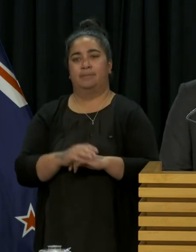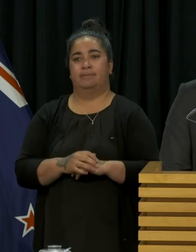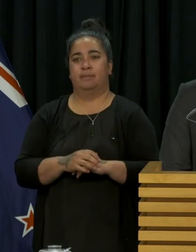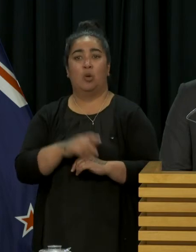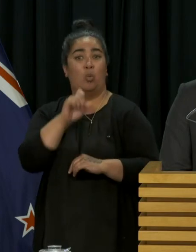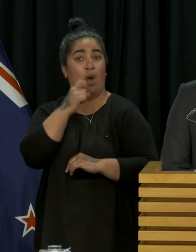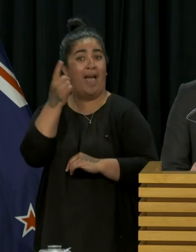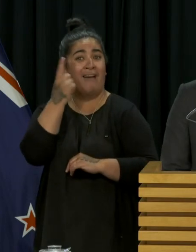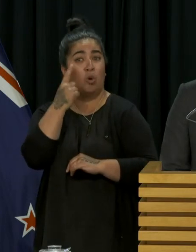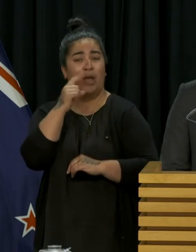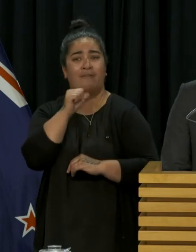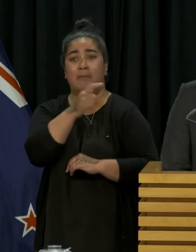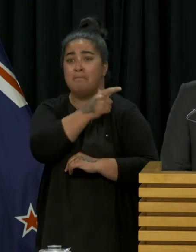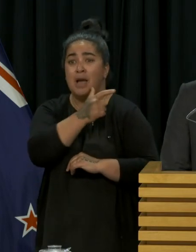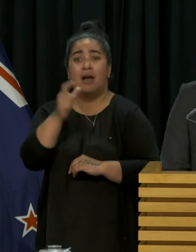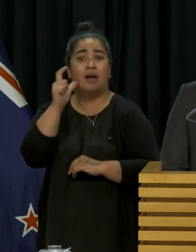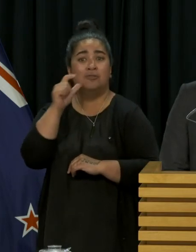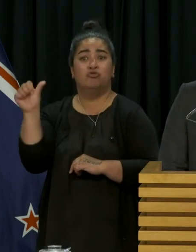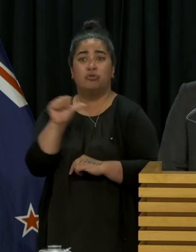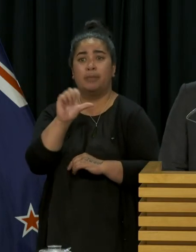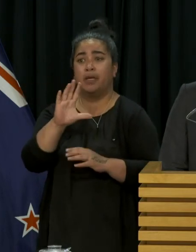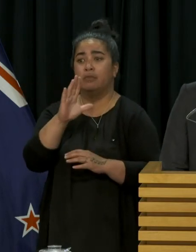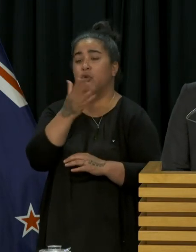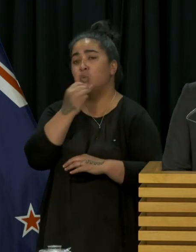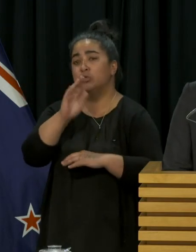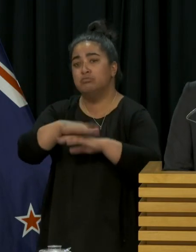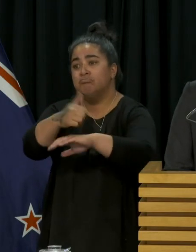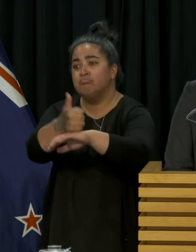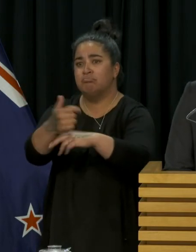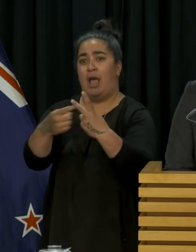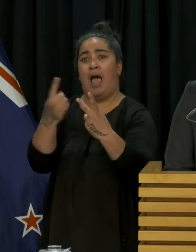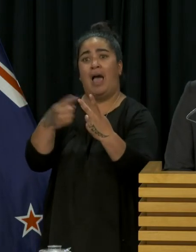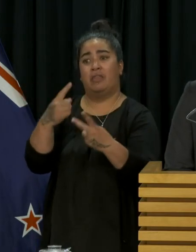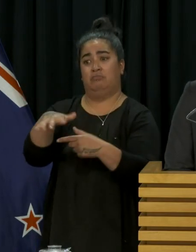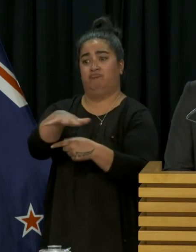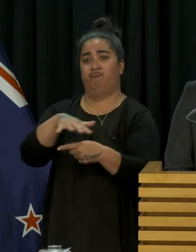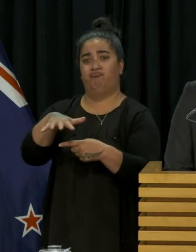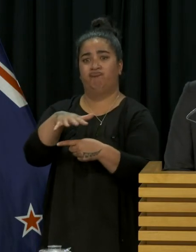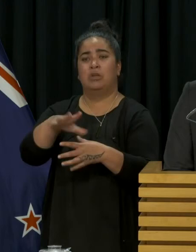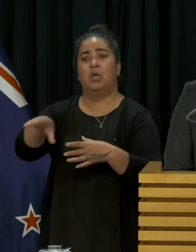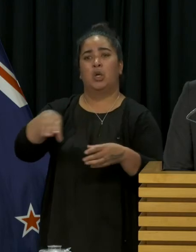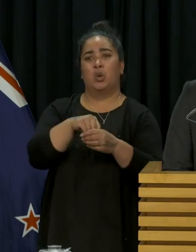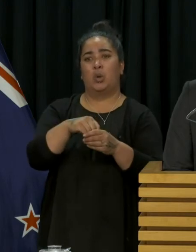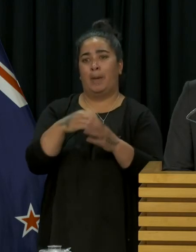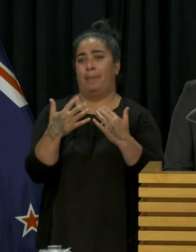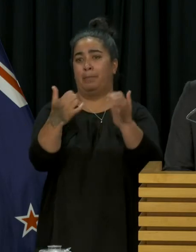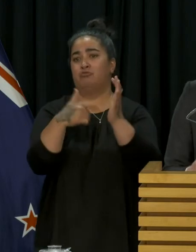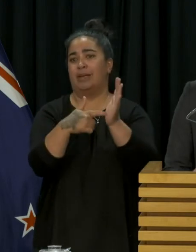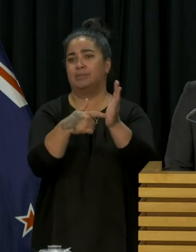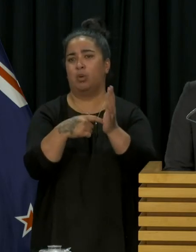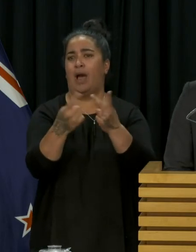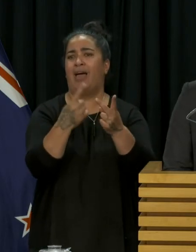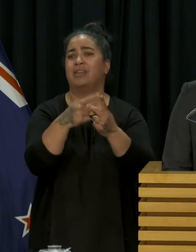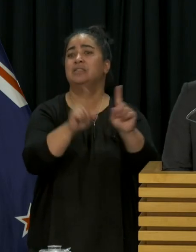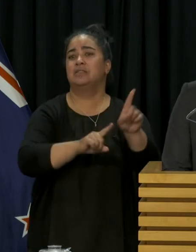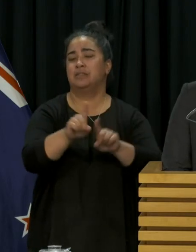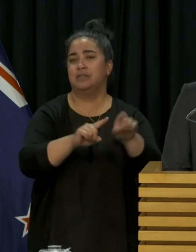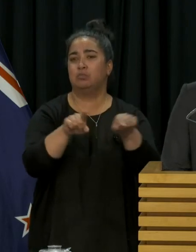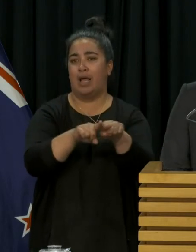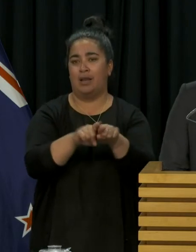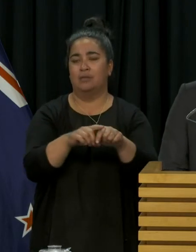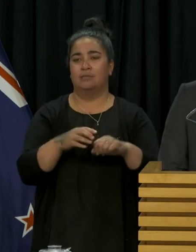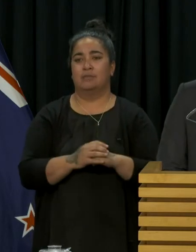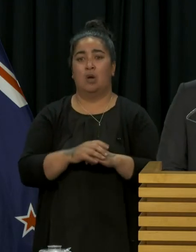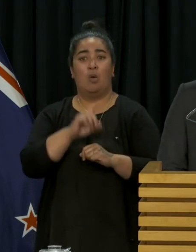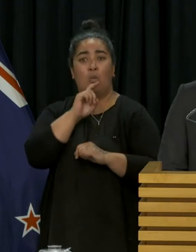use should be more widely applied in other settings, including public transport around the rest of the country. And we will be getting further advice on